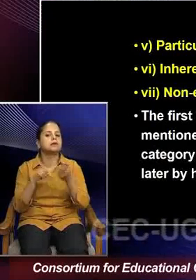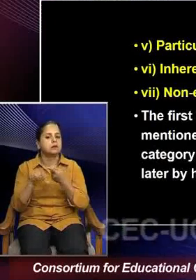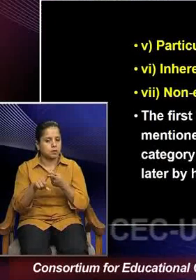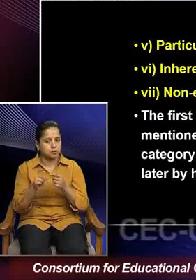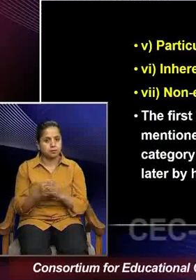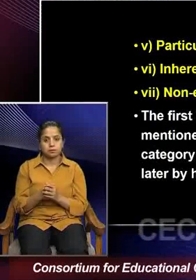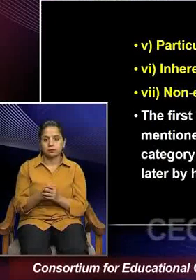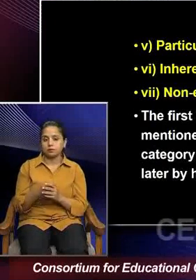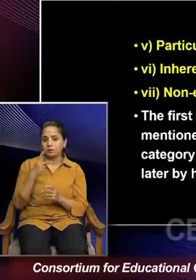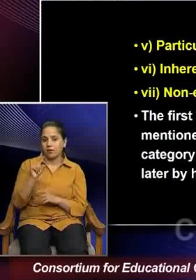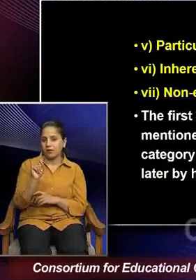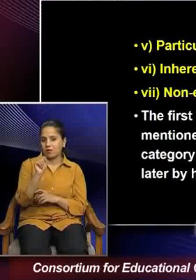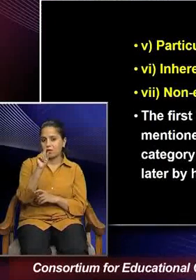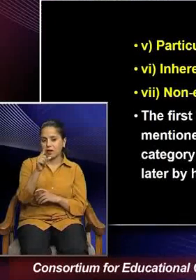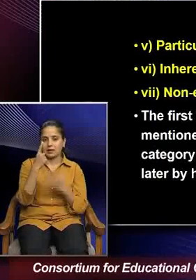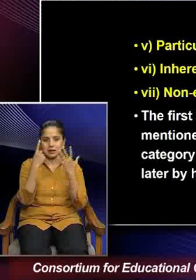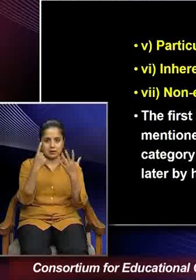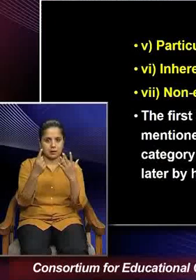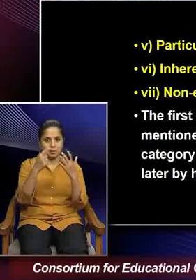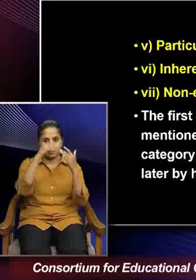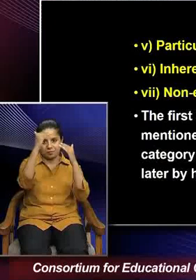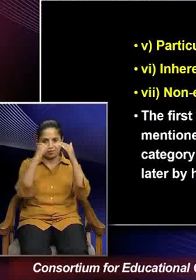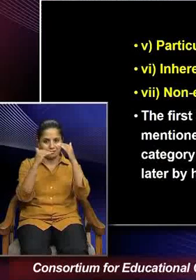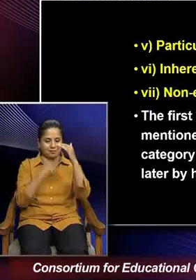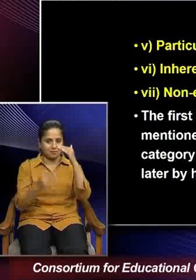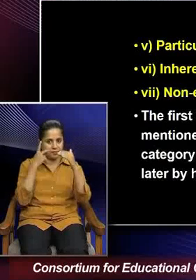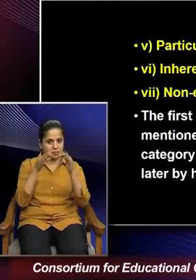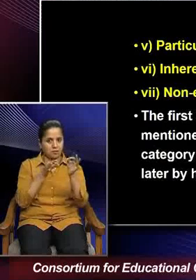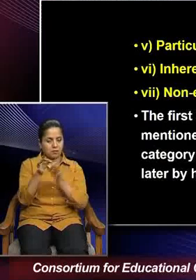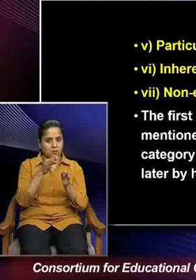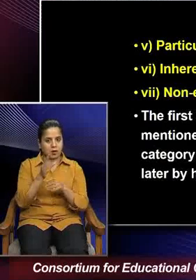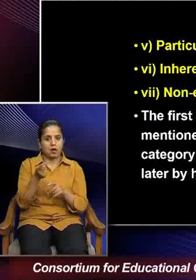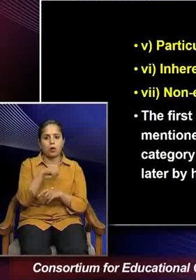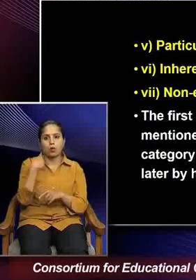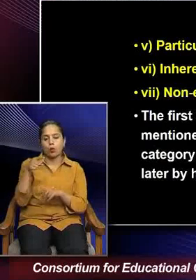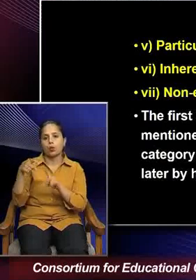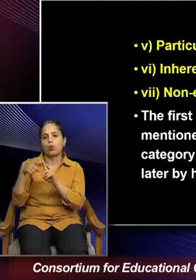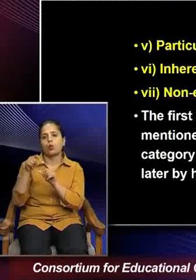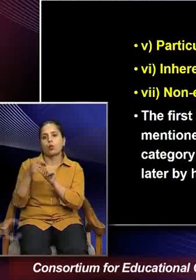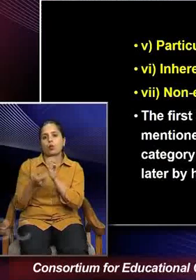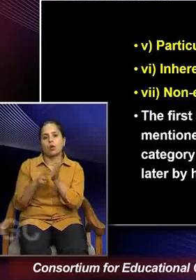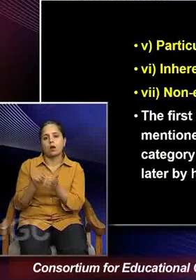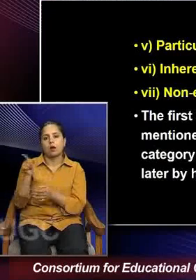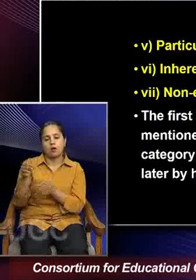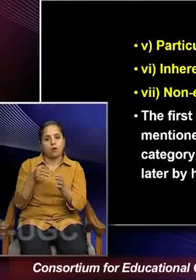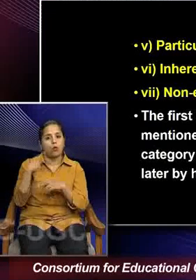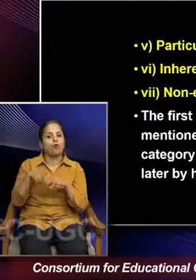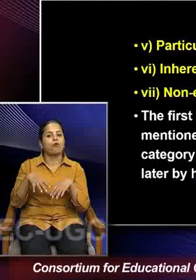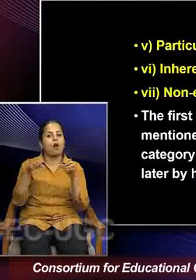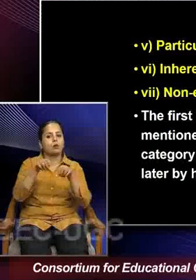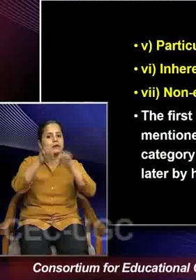So the first 6 categories here are mentioned by Kannada, who is the founder of this